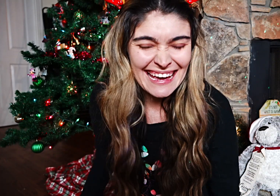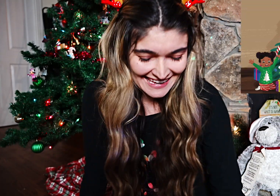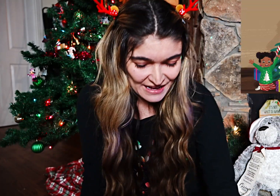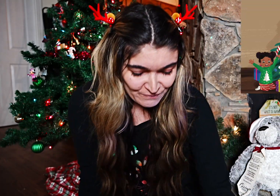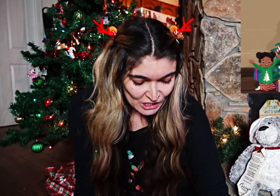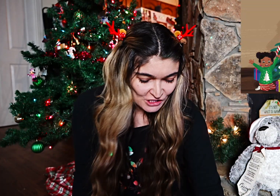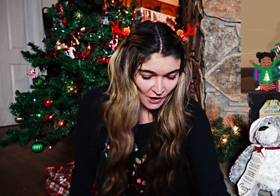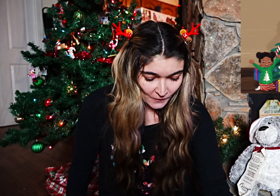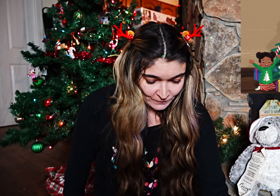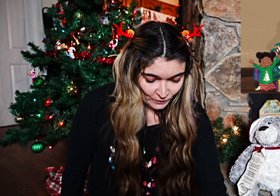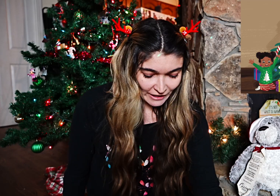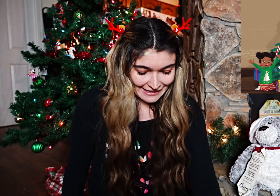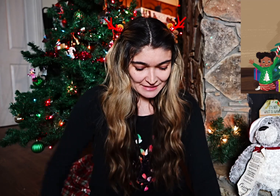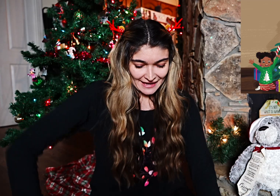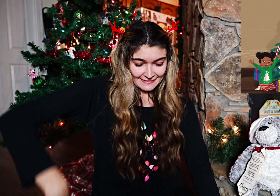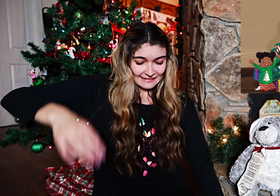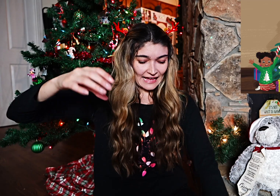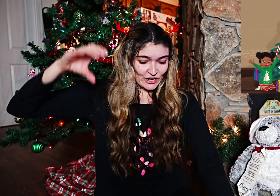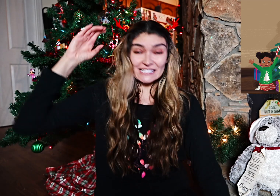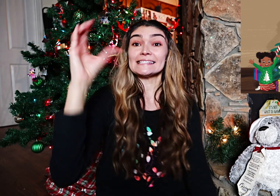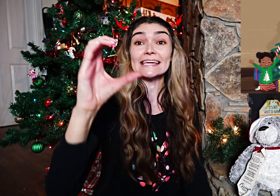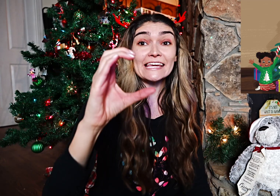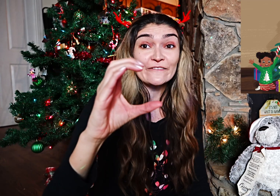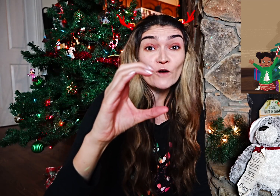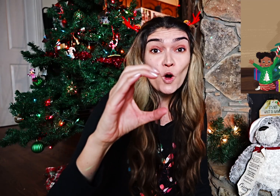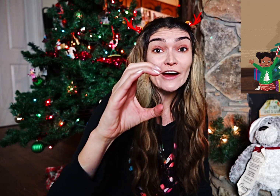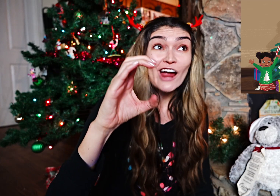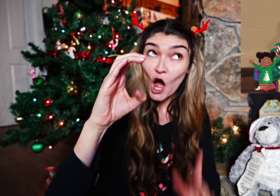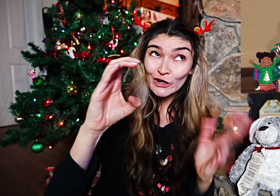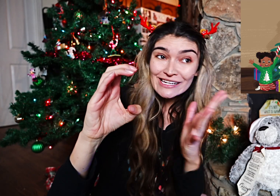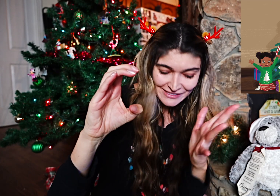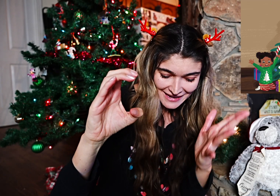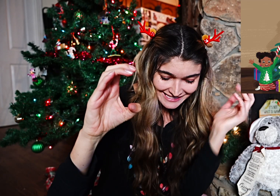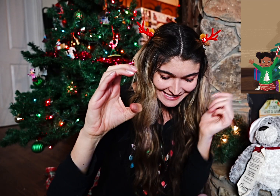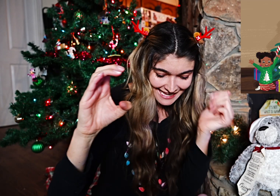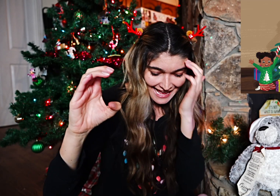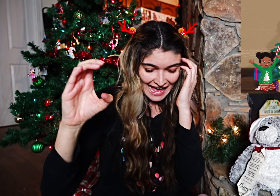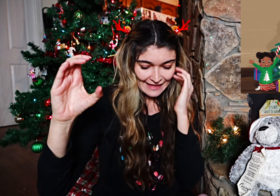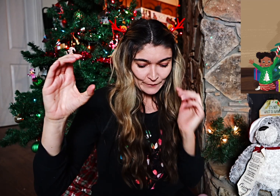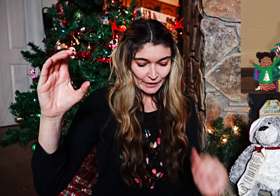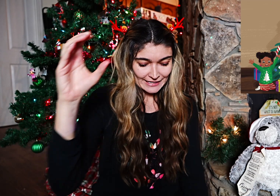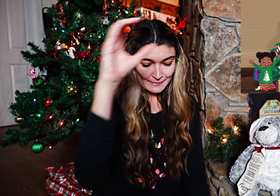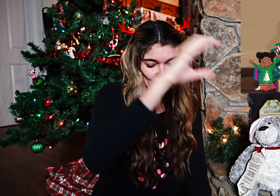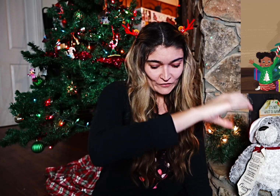Yay! So, we're going to make the letter C for Christmas, and then we're going to move your